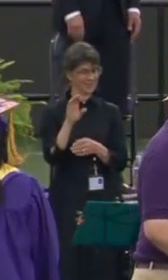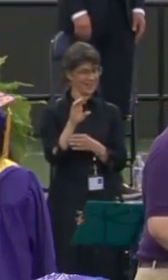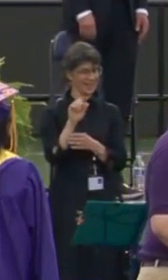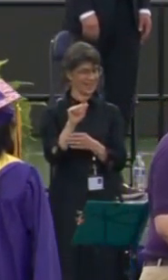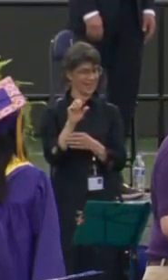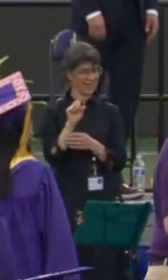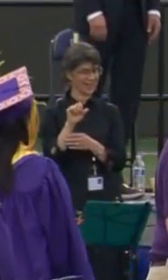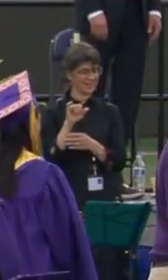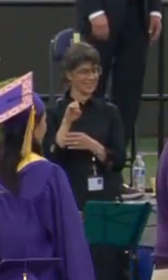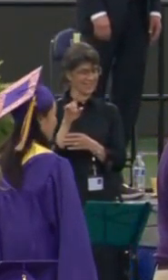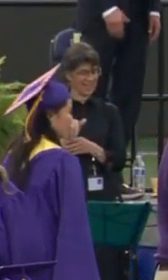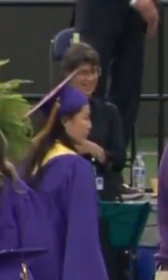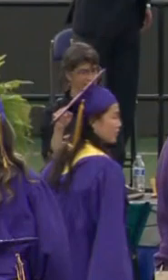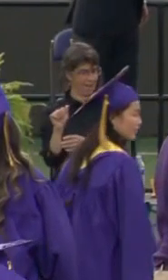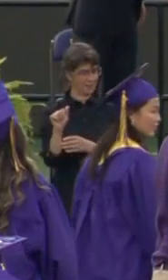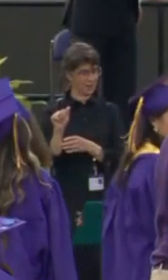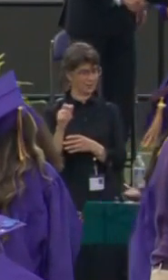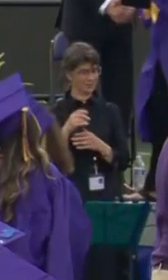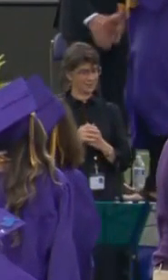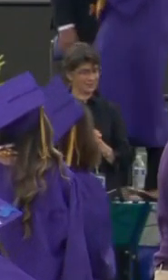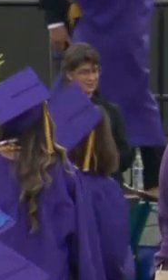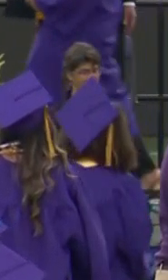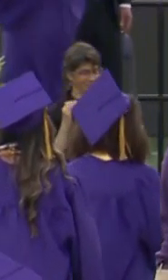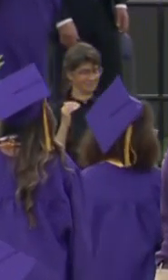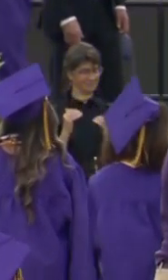Cassidy Amenstahl.